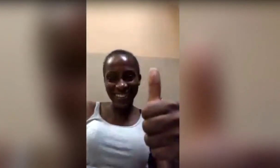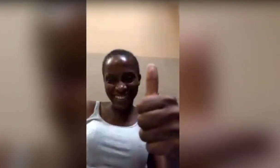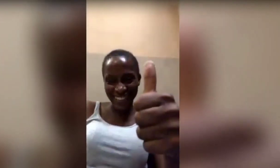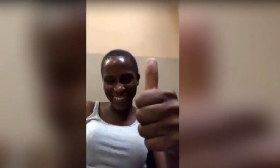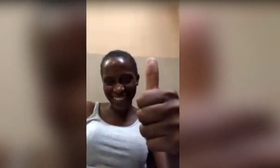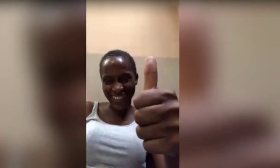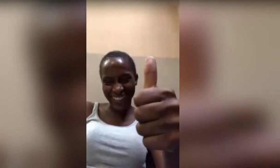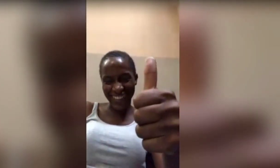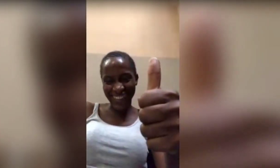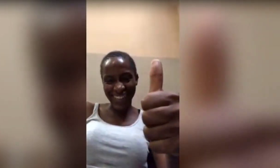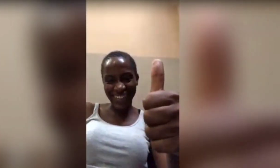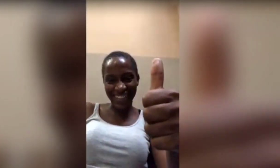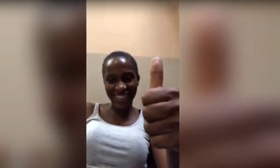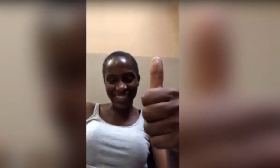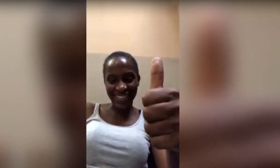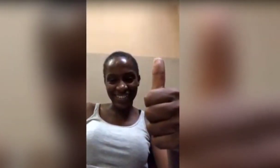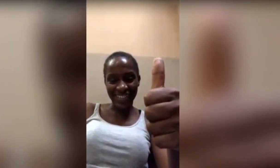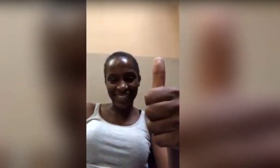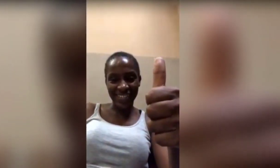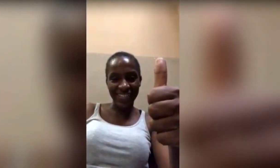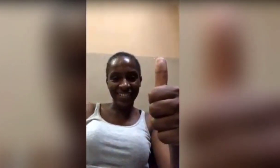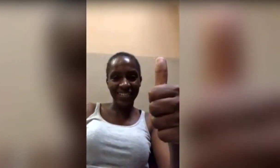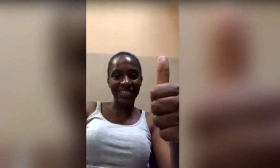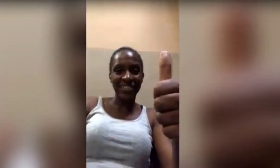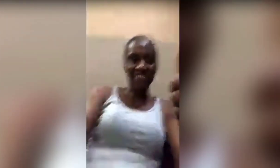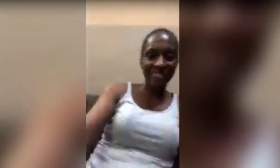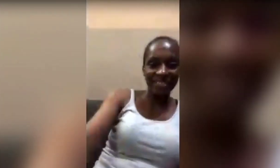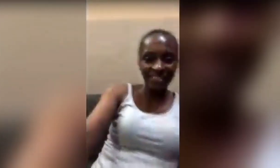Okay, can you raise your finger a bit so you can see it clearly?